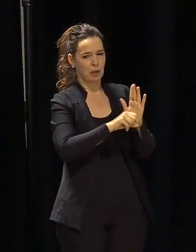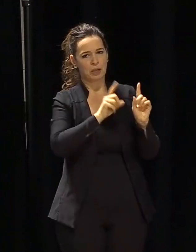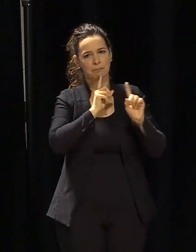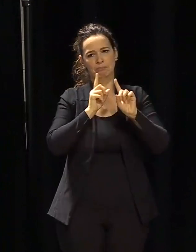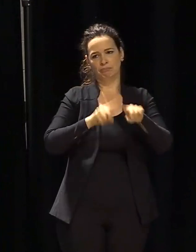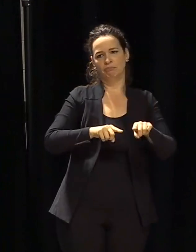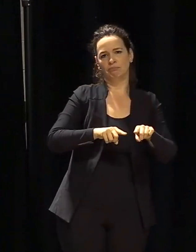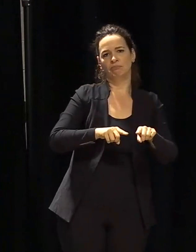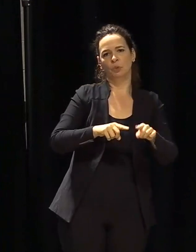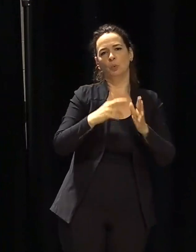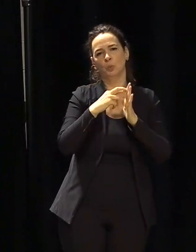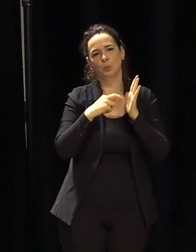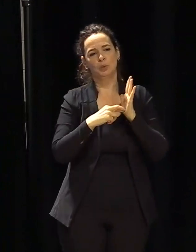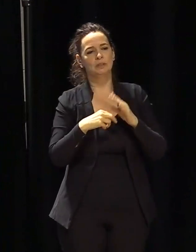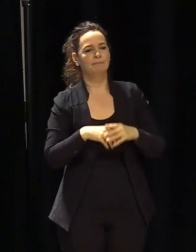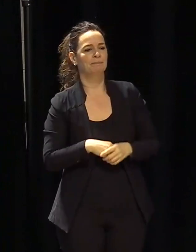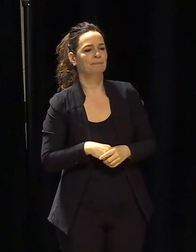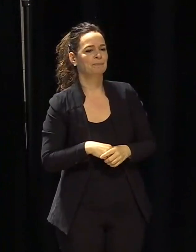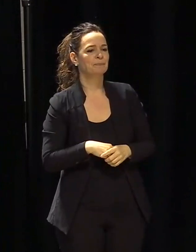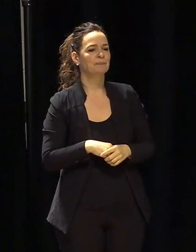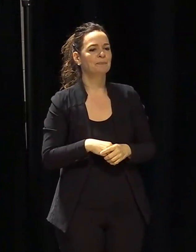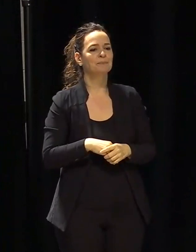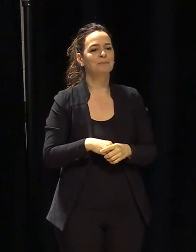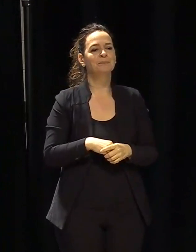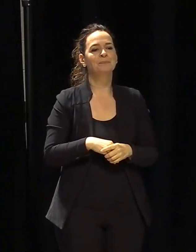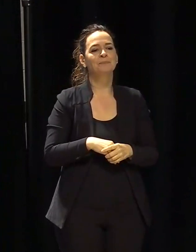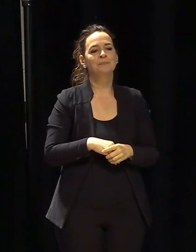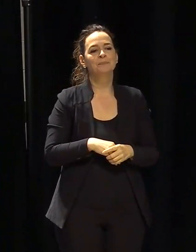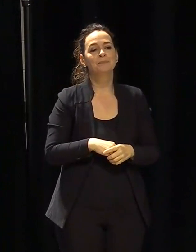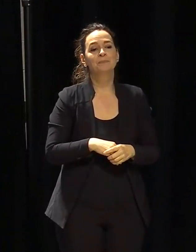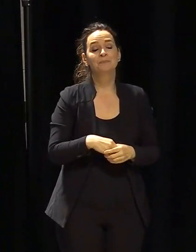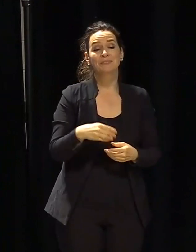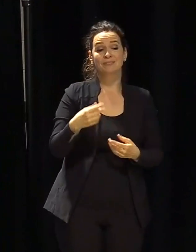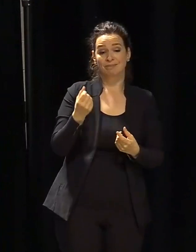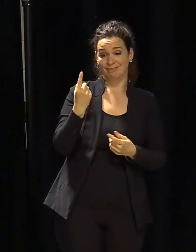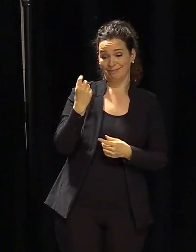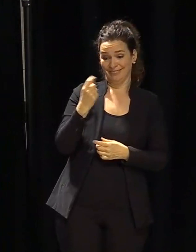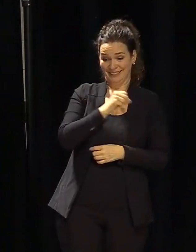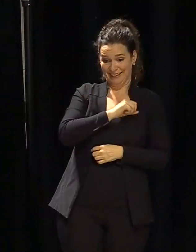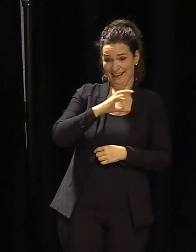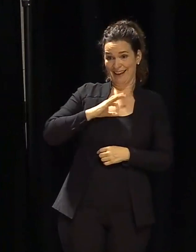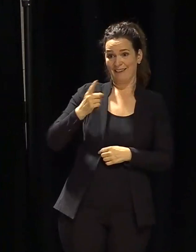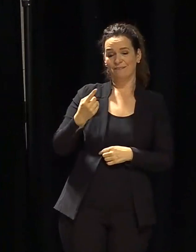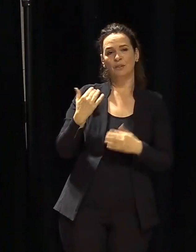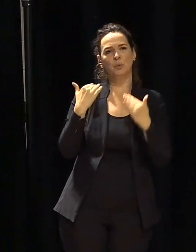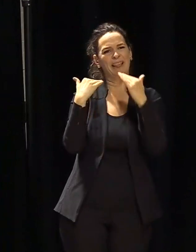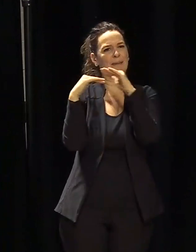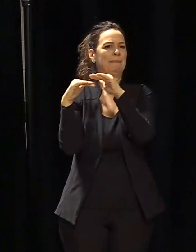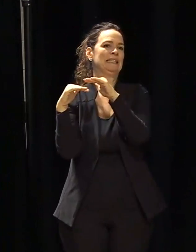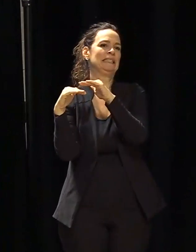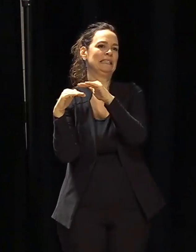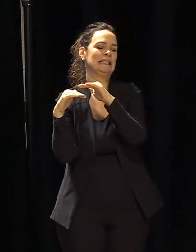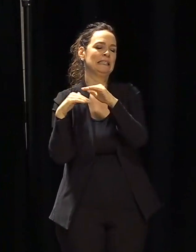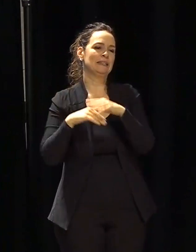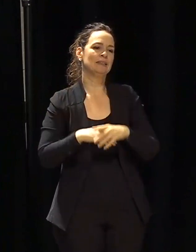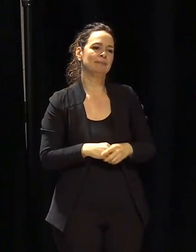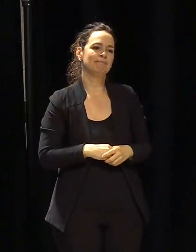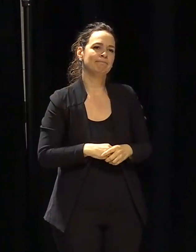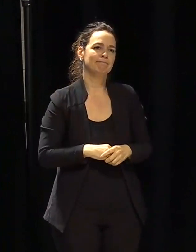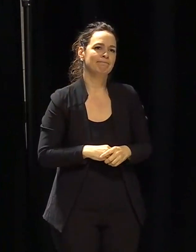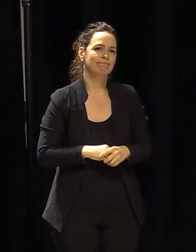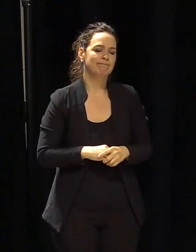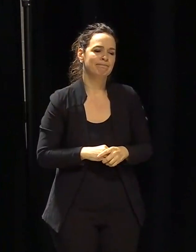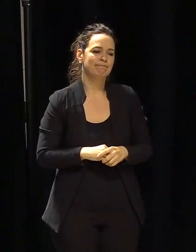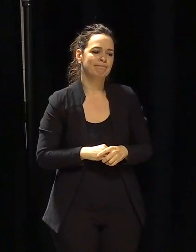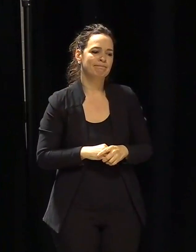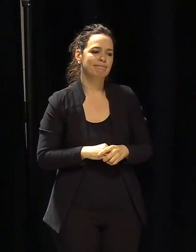more staffing, and right now staffing is a challenge in all of our medical facilities. 37